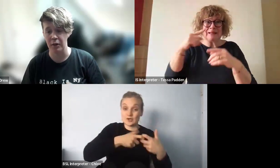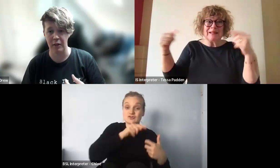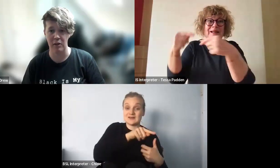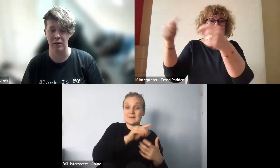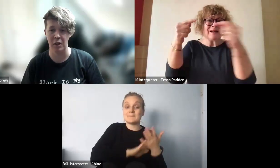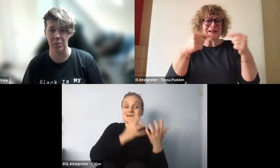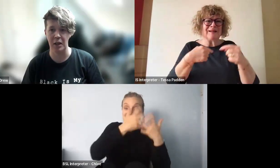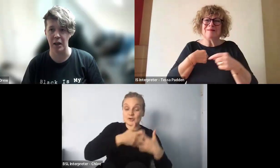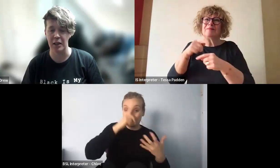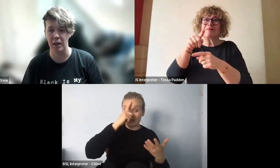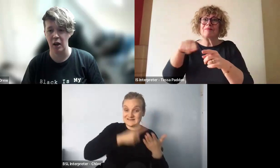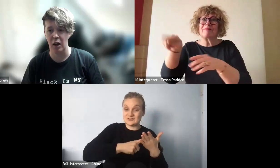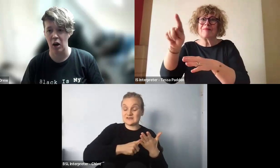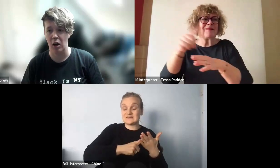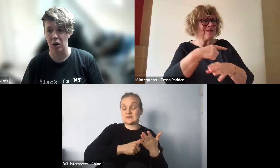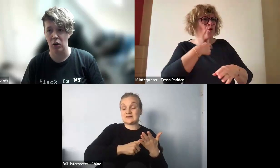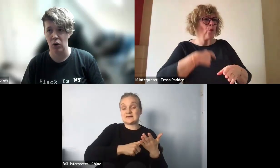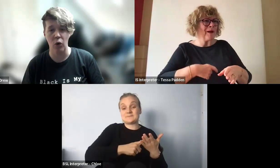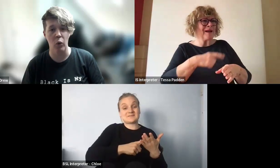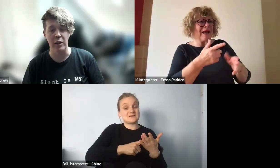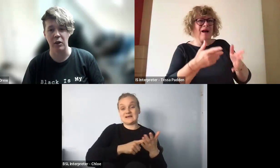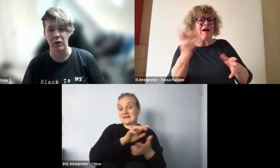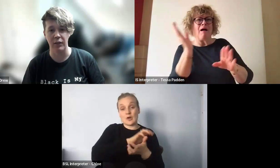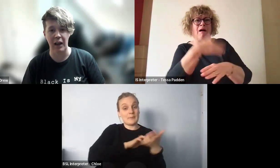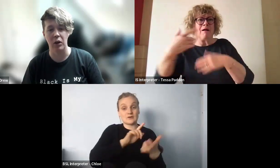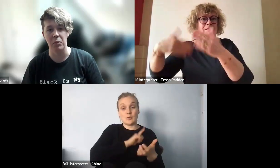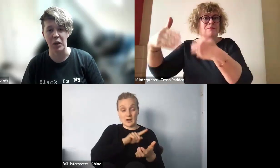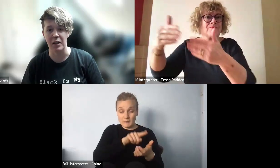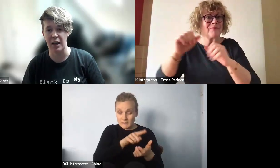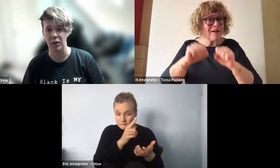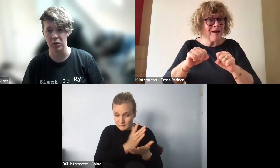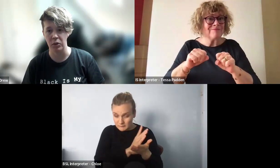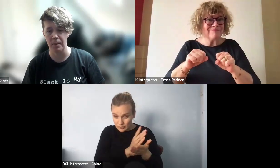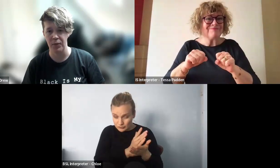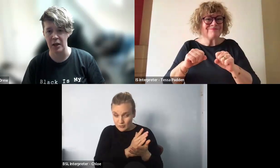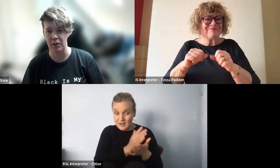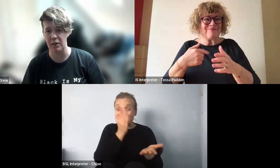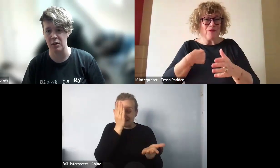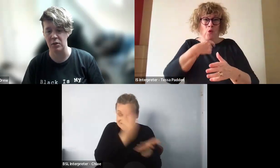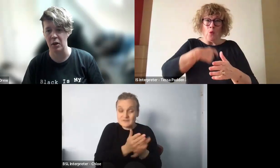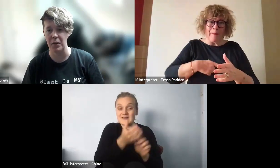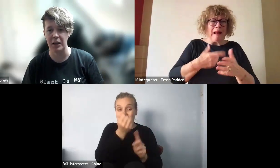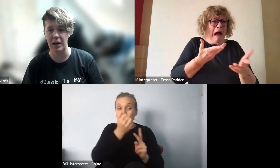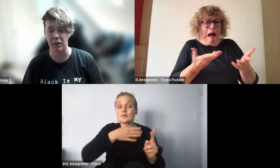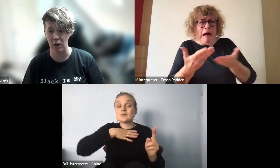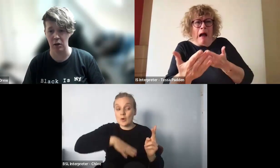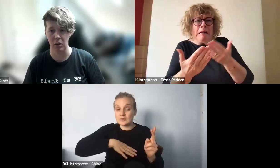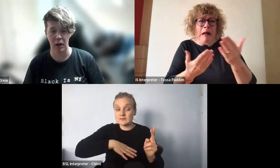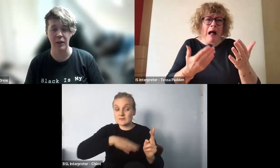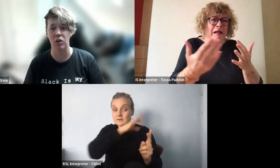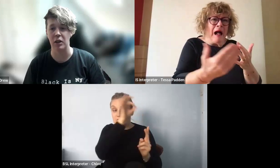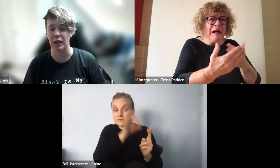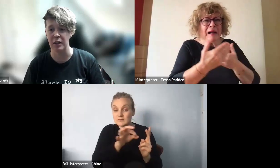that the decisions that are being made are always going to have the outcomes we intend them to. These are systems that in many cases